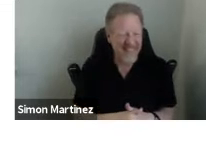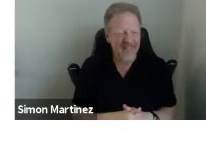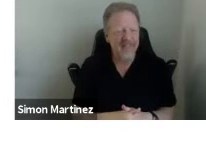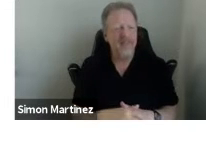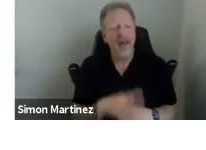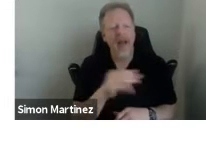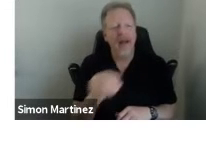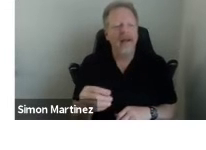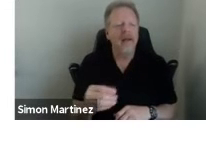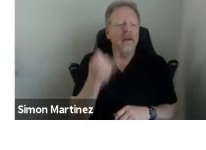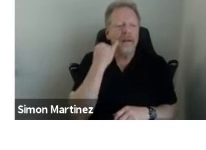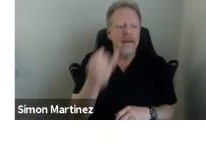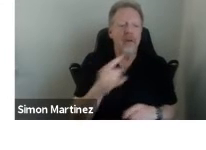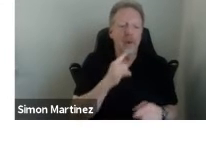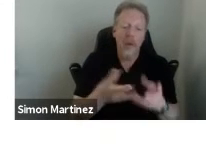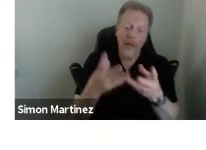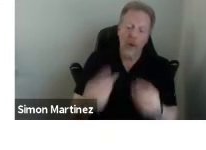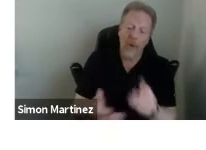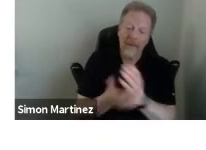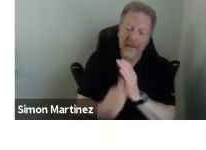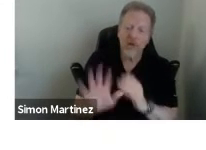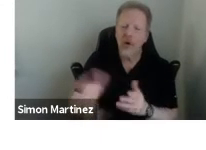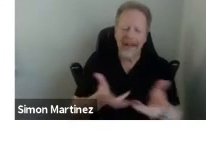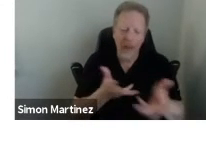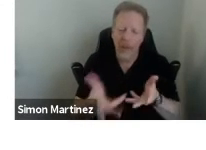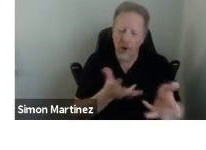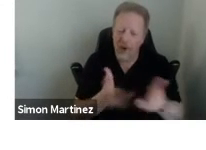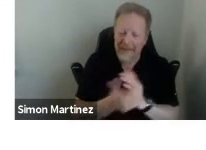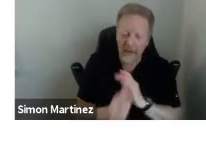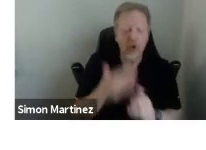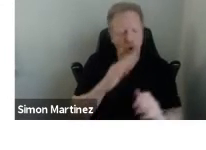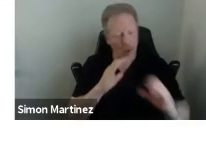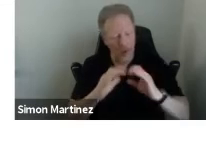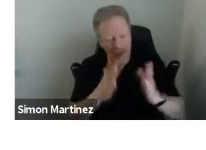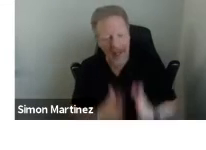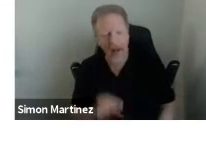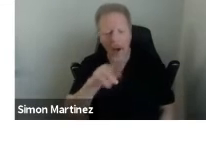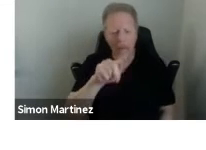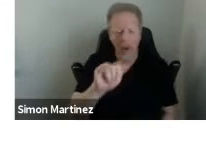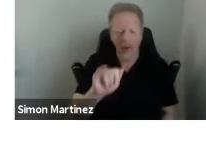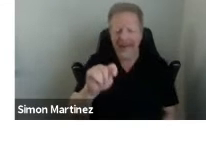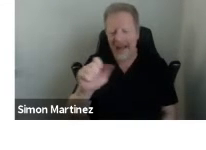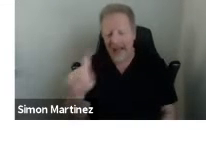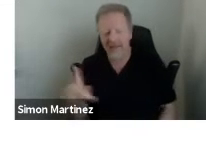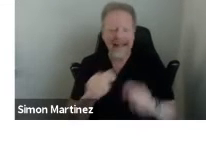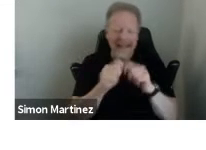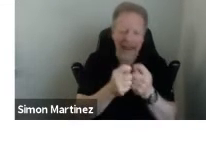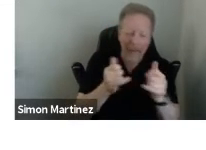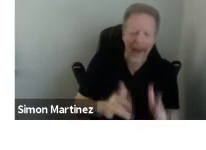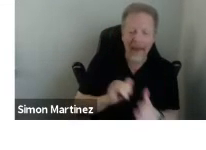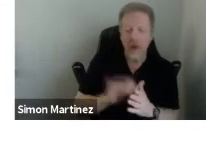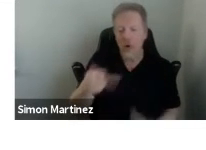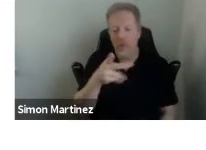then you want to save the soft skills, the interpersonal skills, you know, good communicator, multitasker, team player. You put those in your